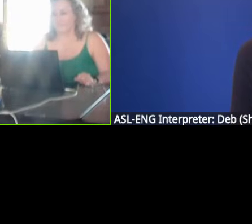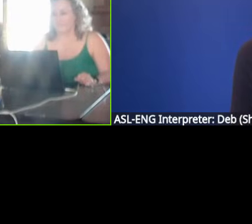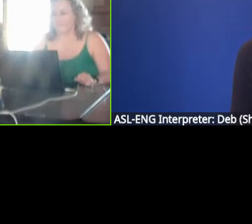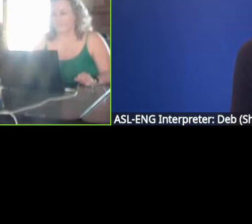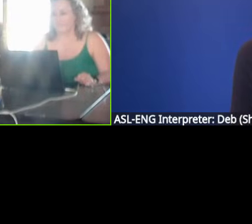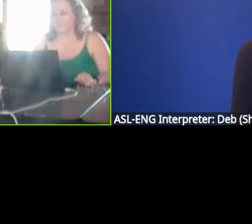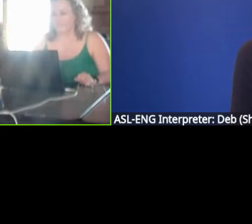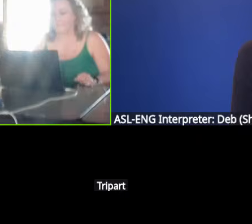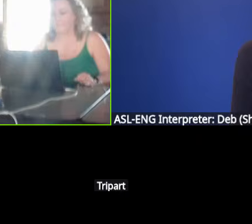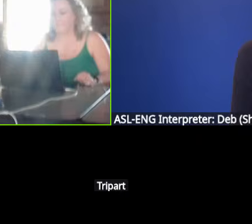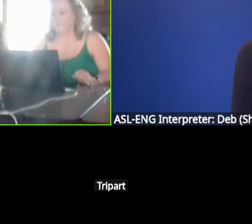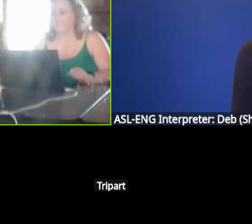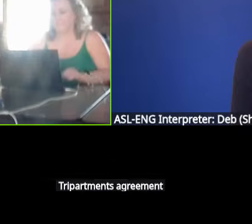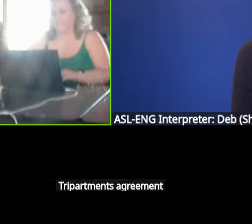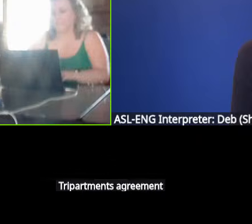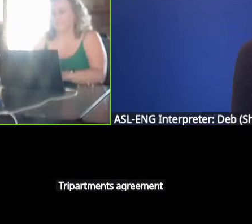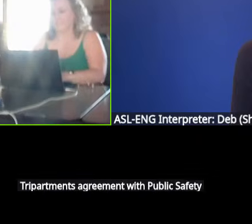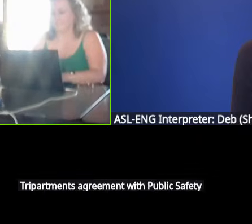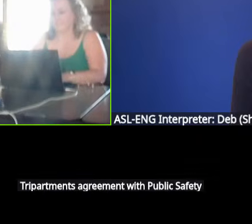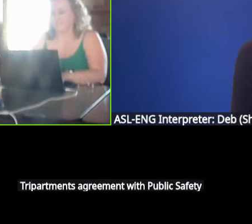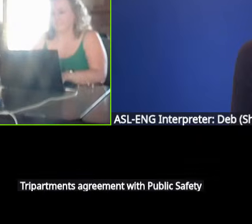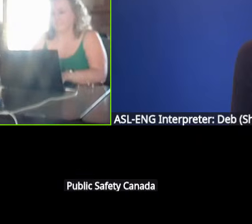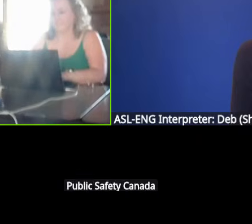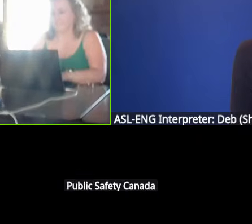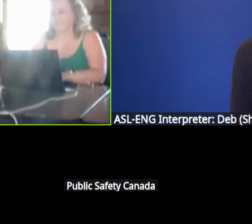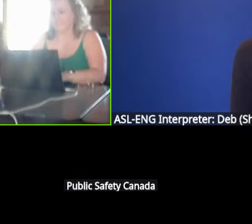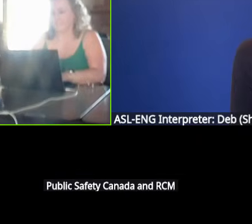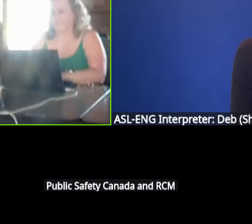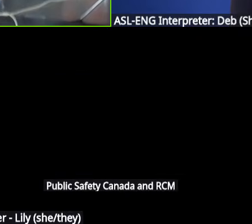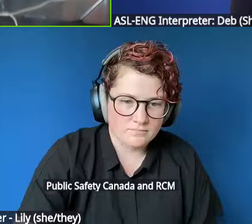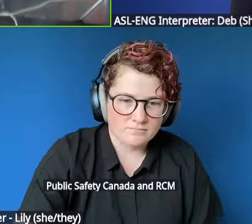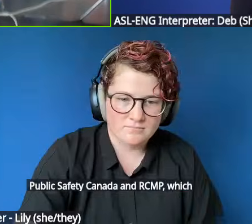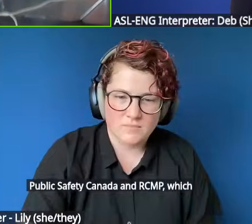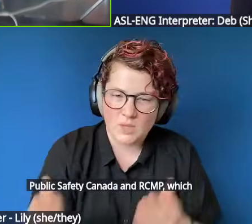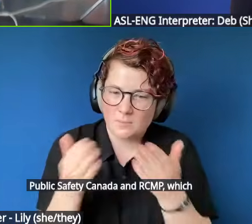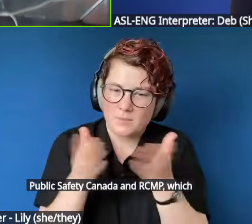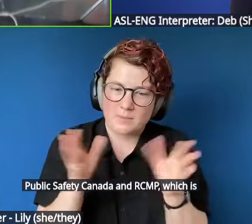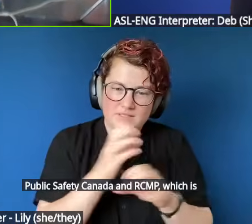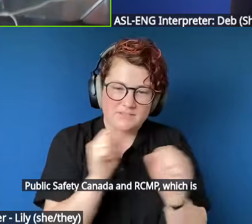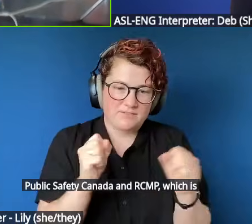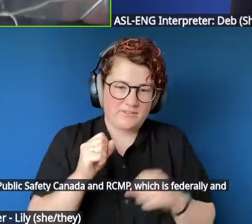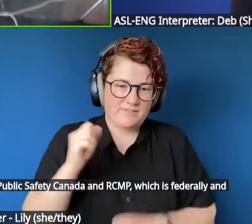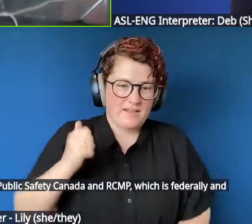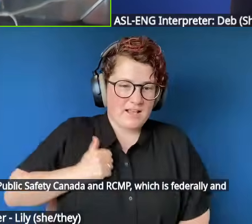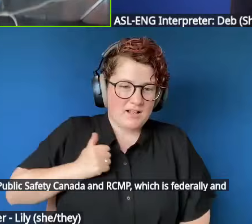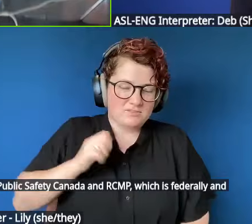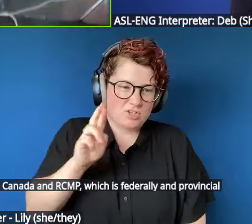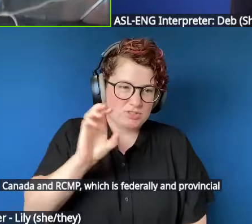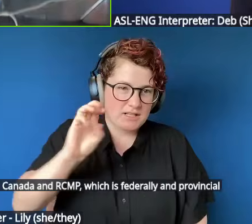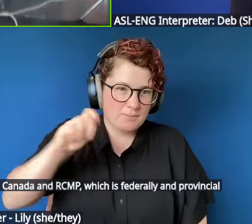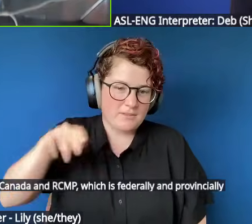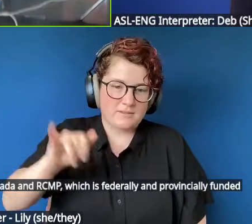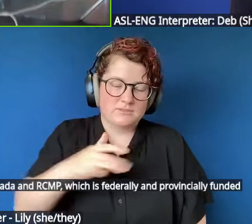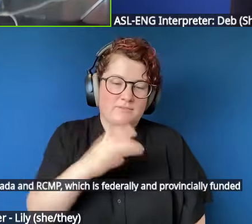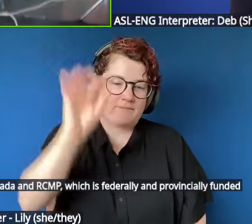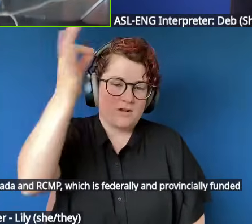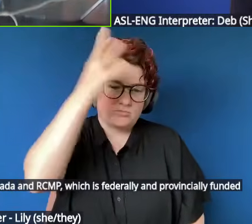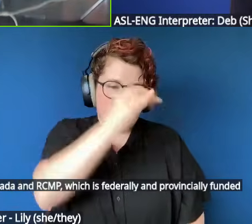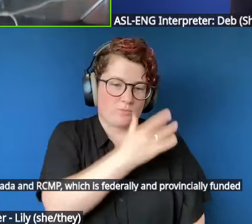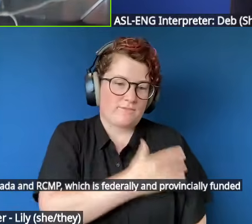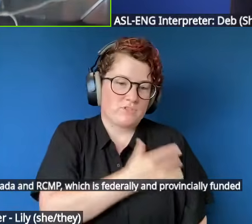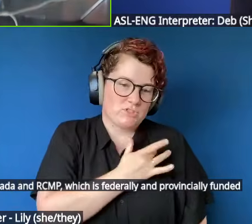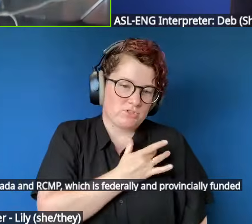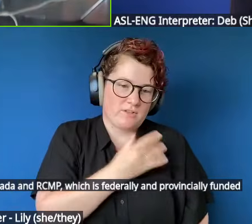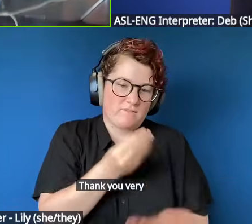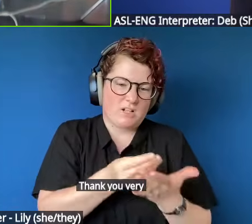tripartite agreement with Public Safety of Canada and the RCMP, which is federally and provincially funded. Thank you. We're going to put that